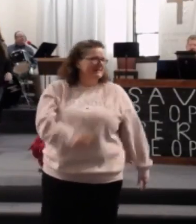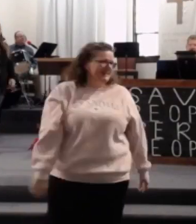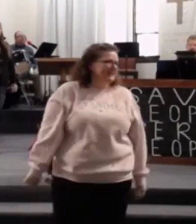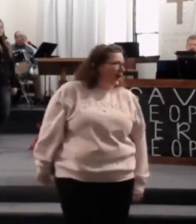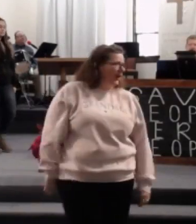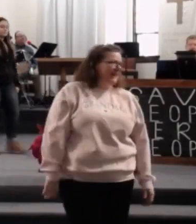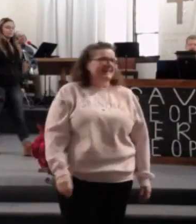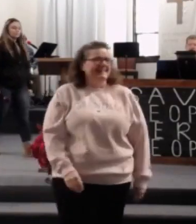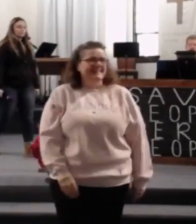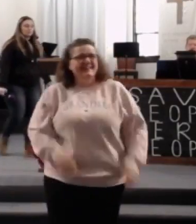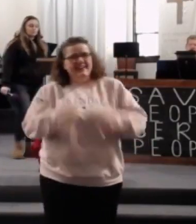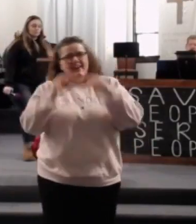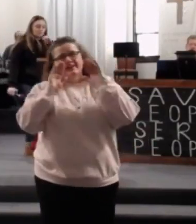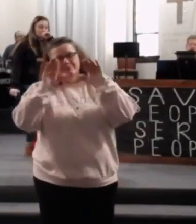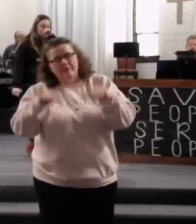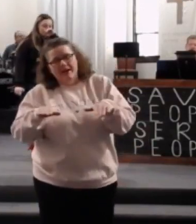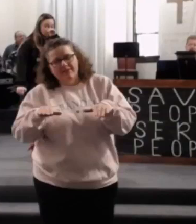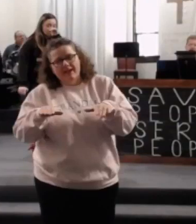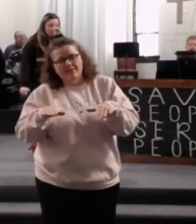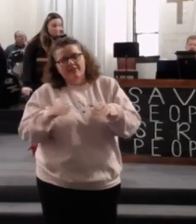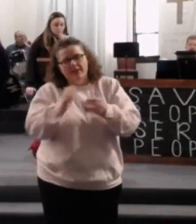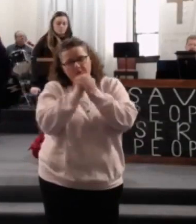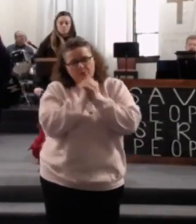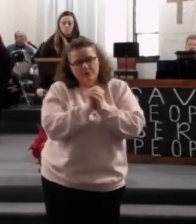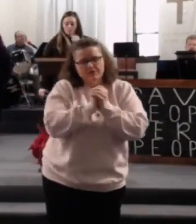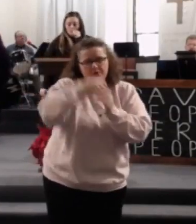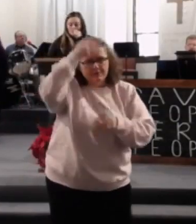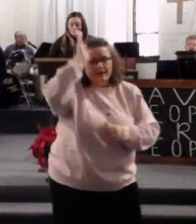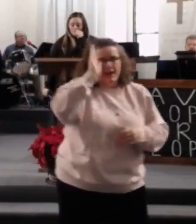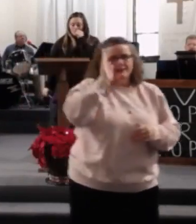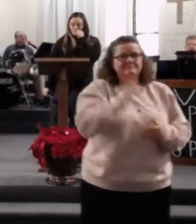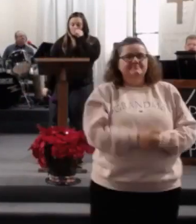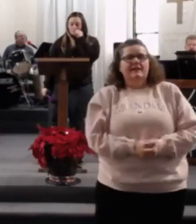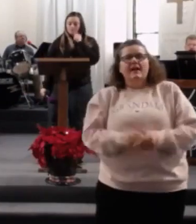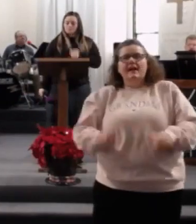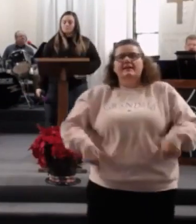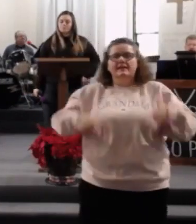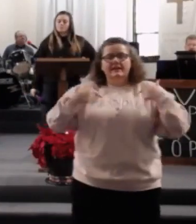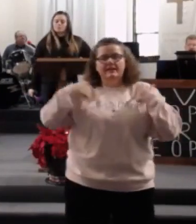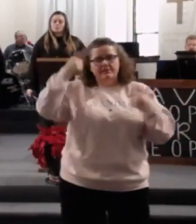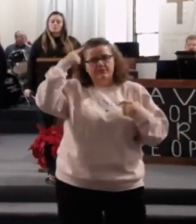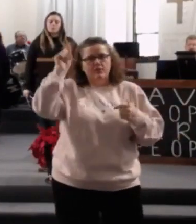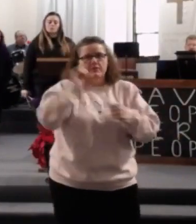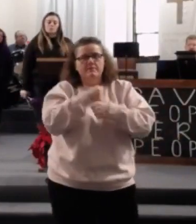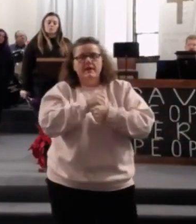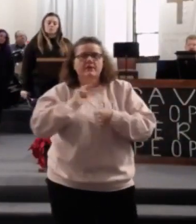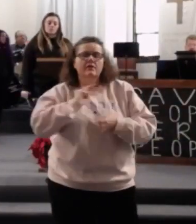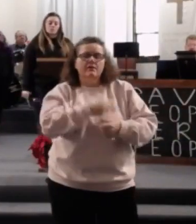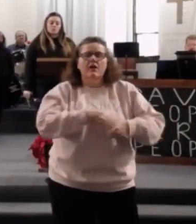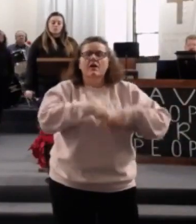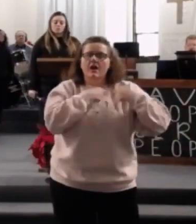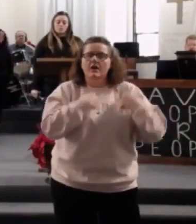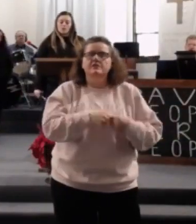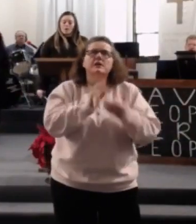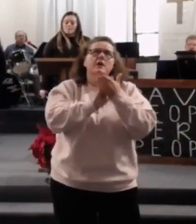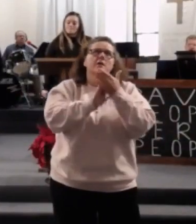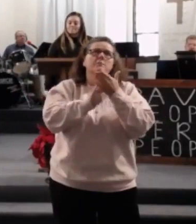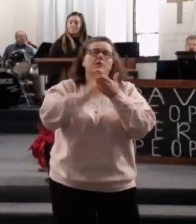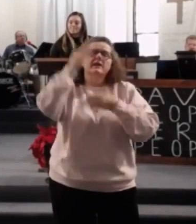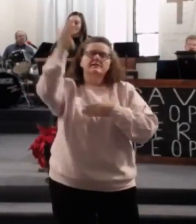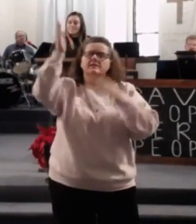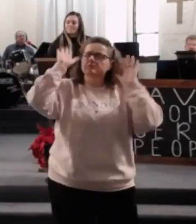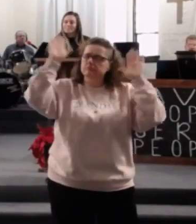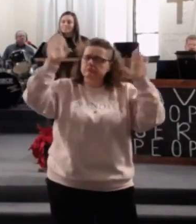let us bow down in worship of our God. Come, let us live for the maker of our hearts. Praise his